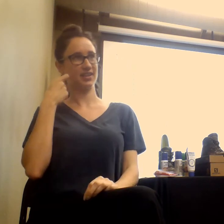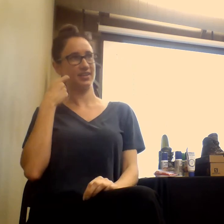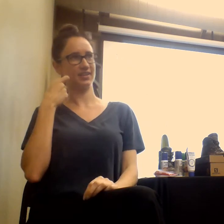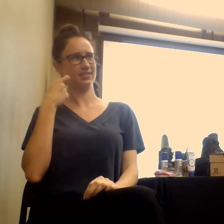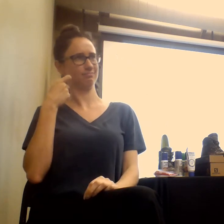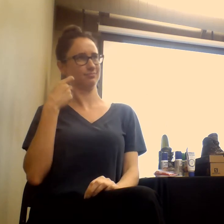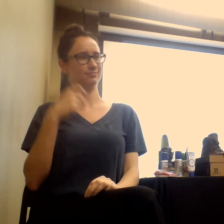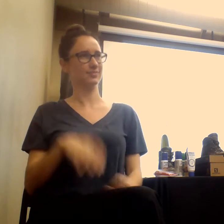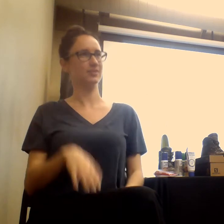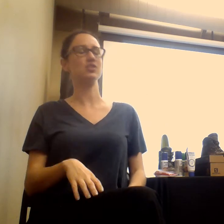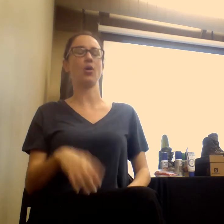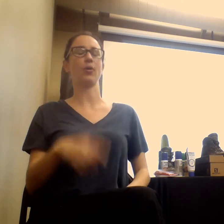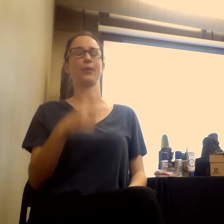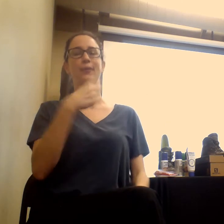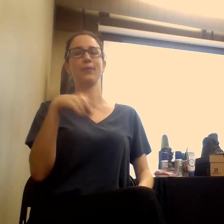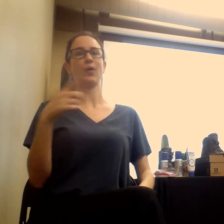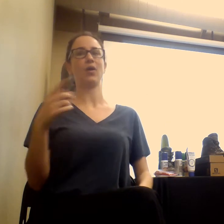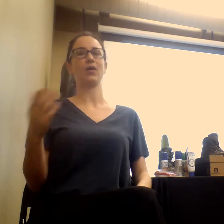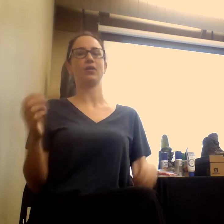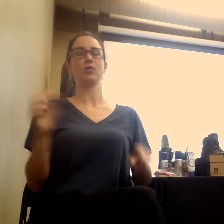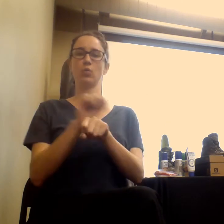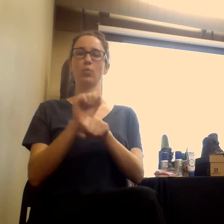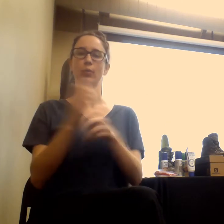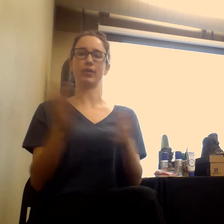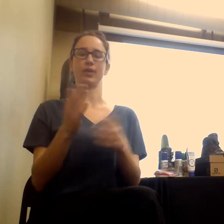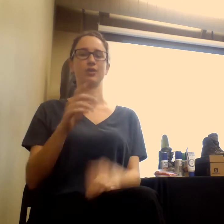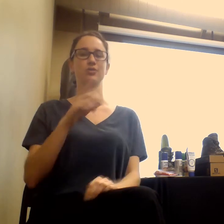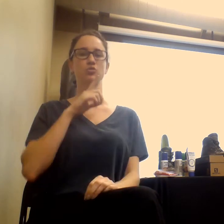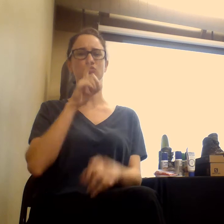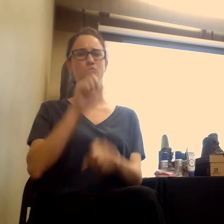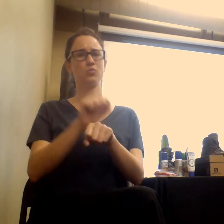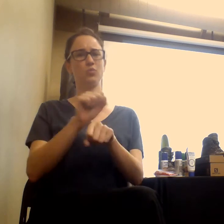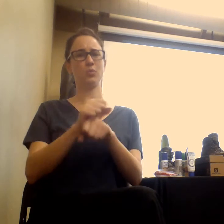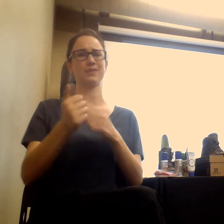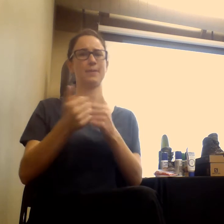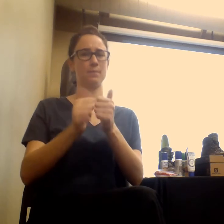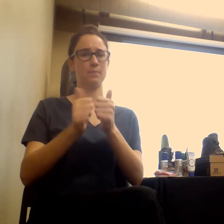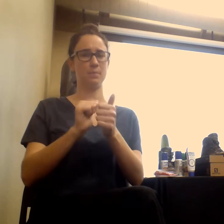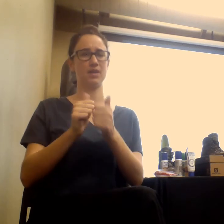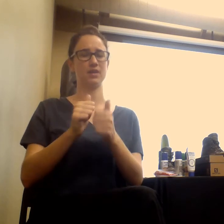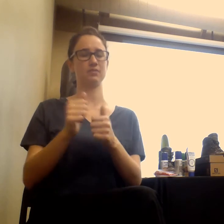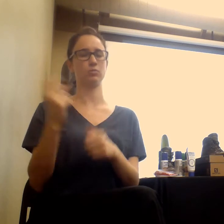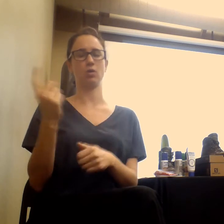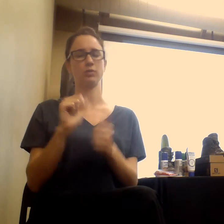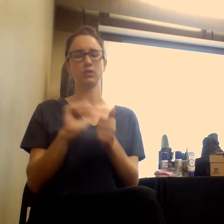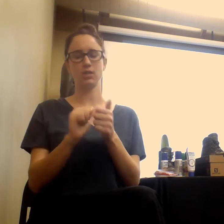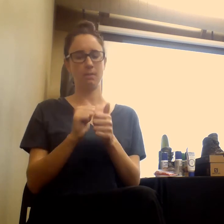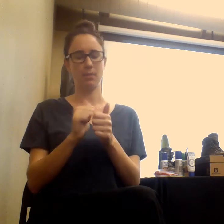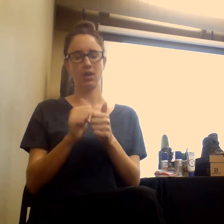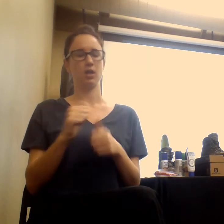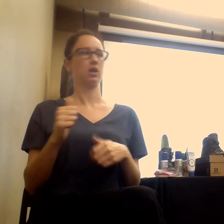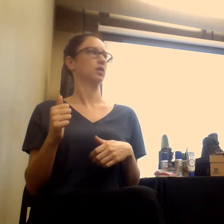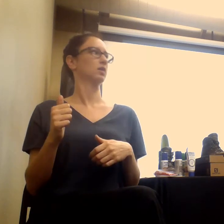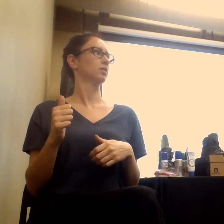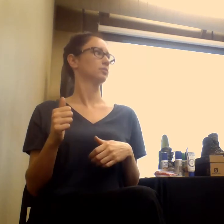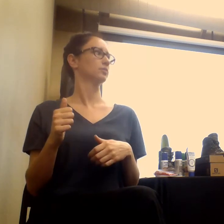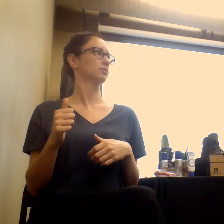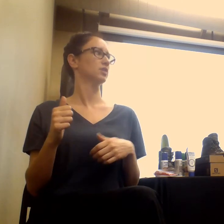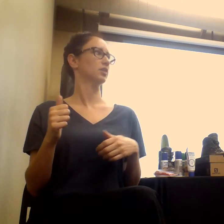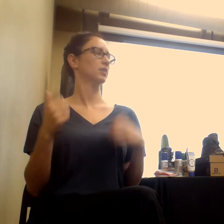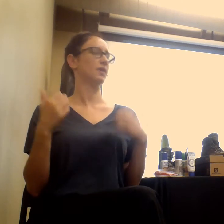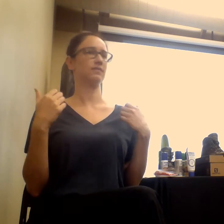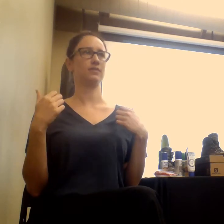better stove, or who's got the better this, and so we had a pack-off, and it was kind of fun. We literally gathered around and people cheered. It's like a scene out of a movie. It's